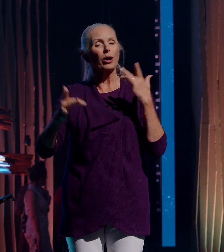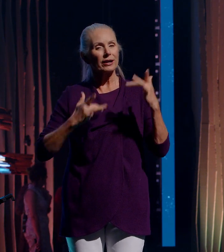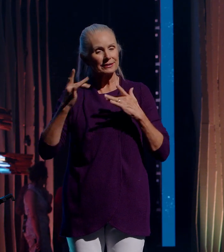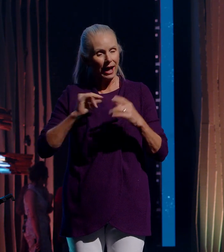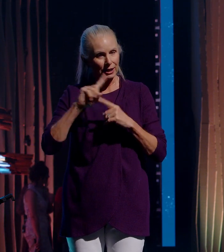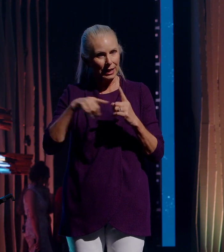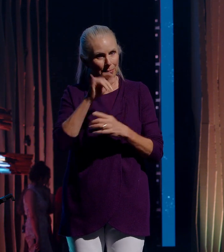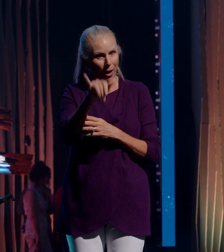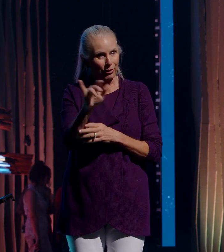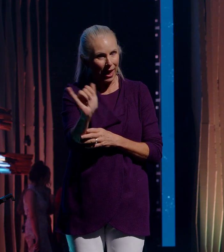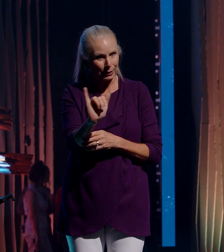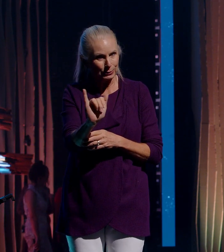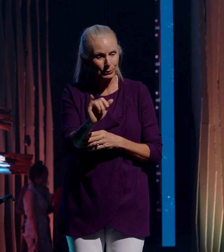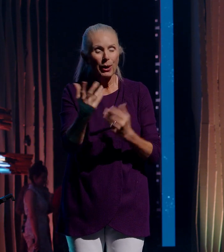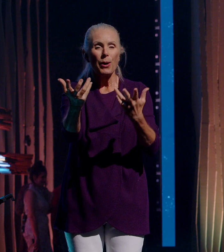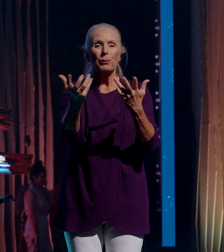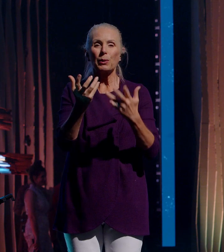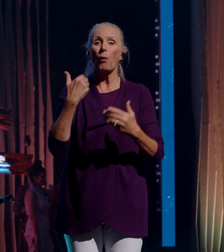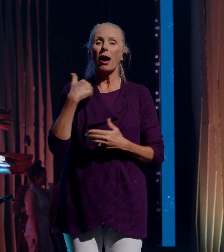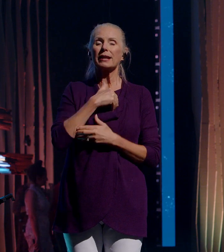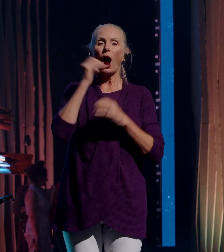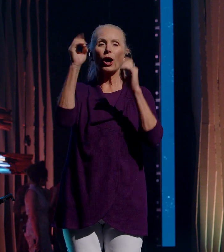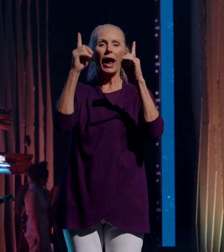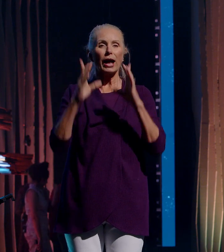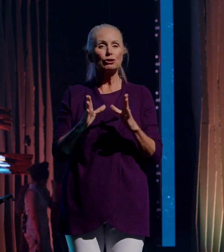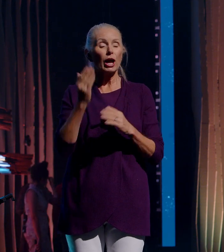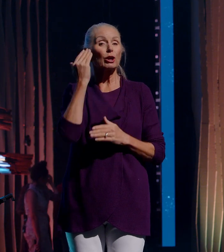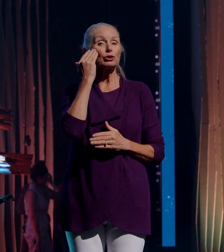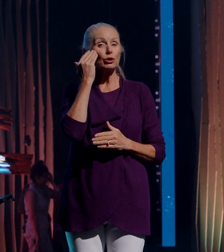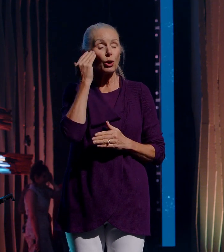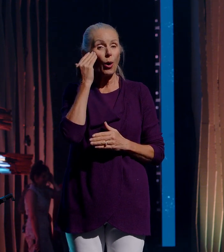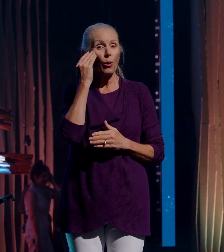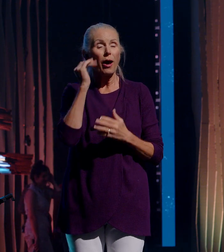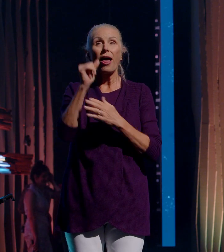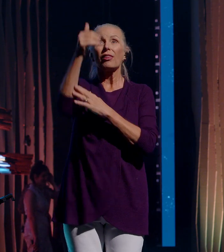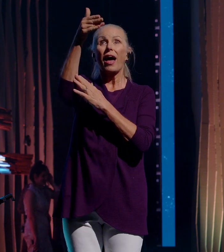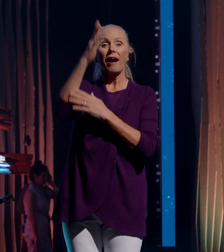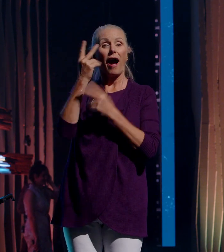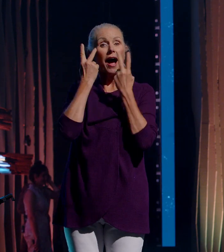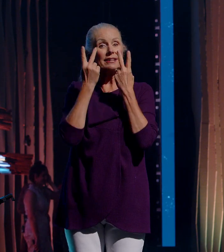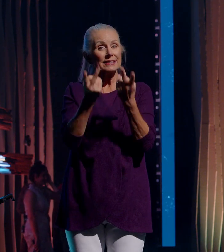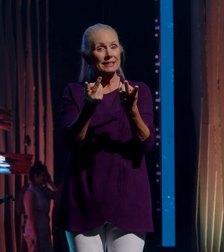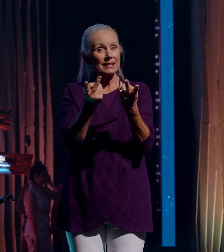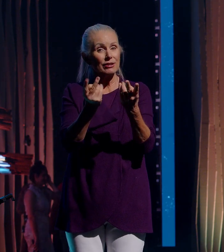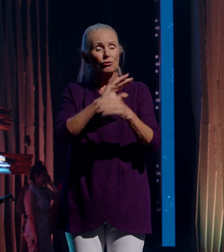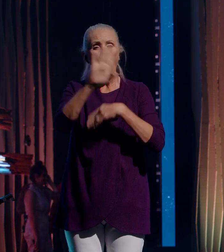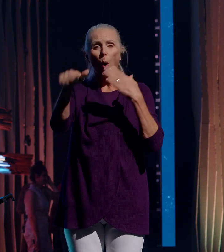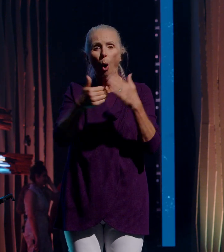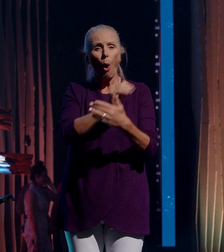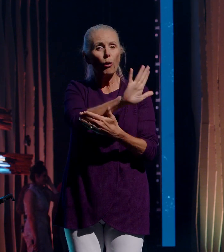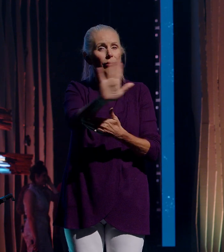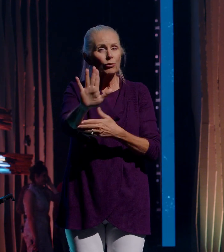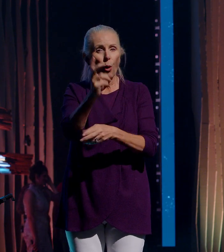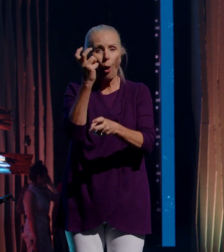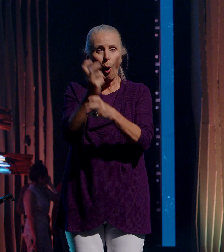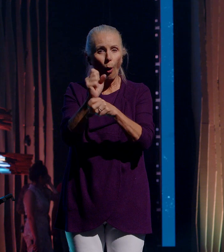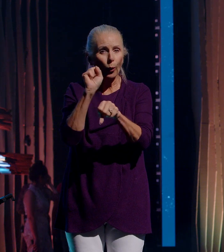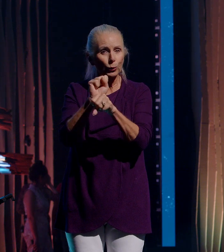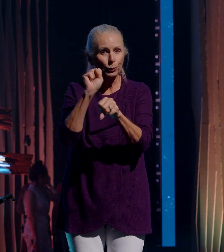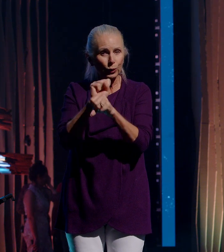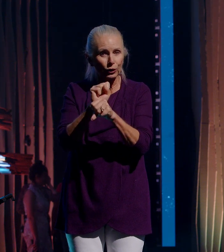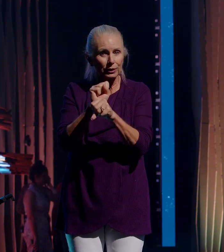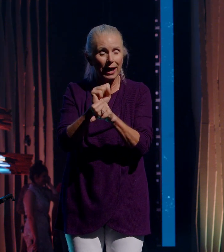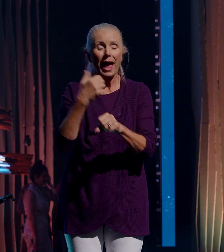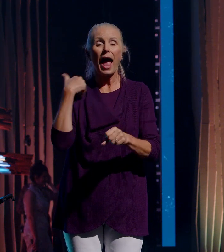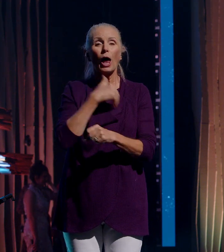about that. We want our educators to know that God sees all of the hard work that they do,